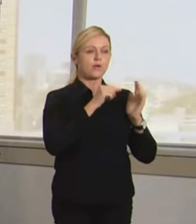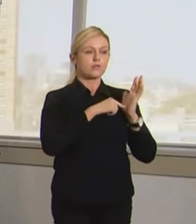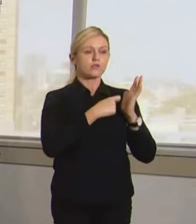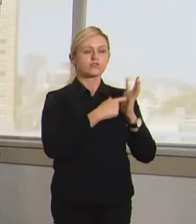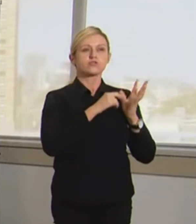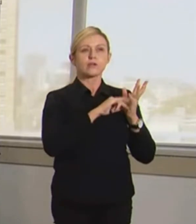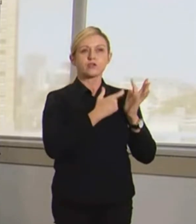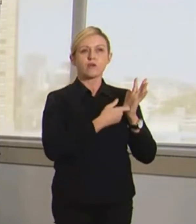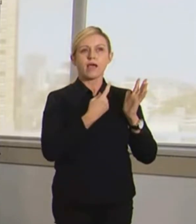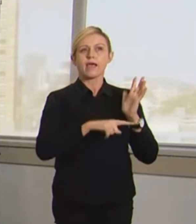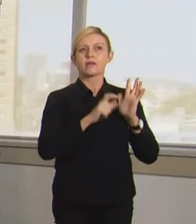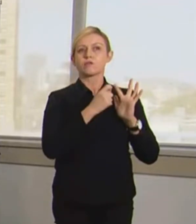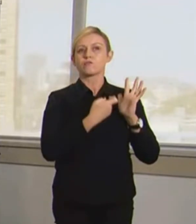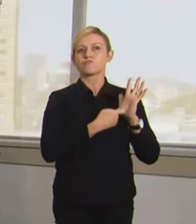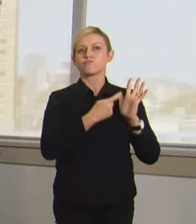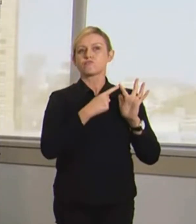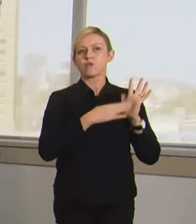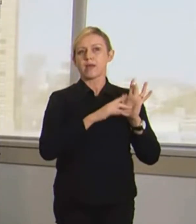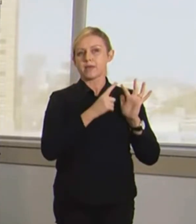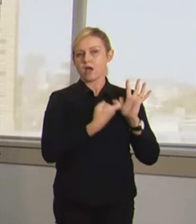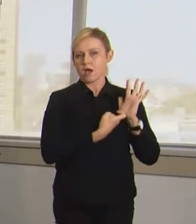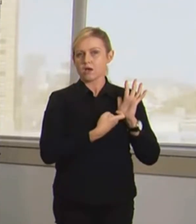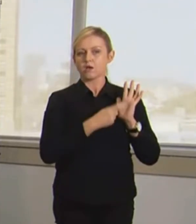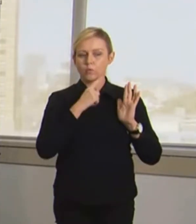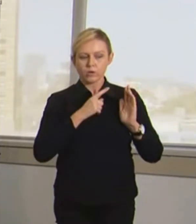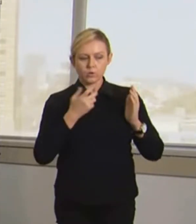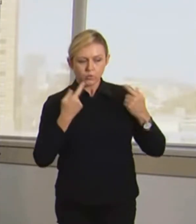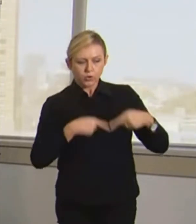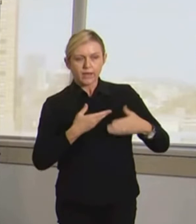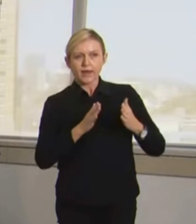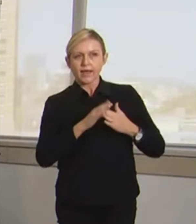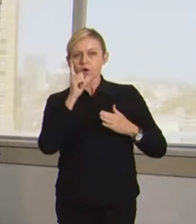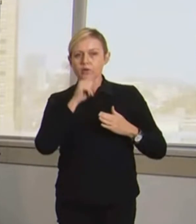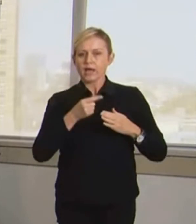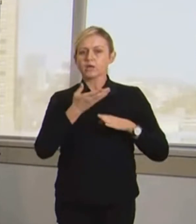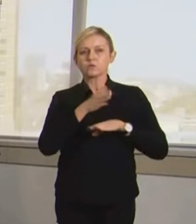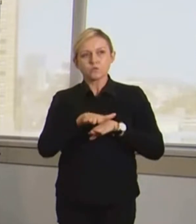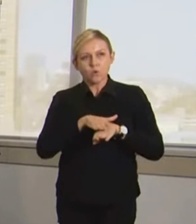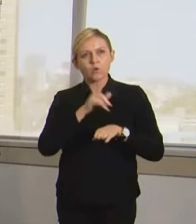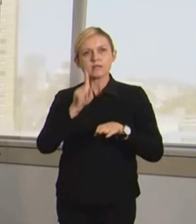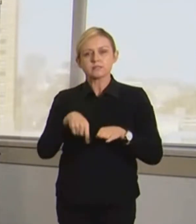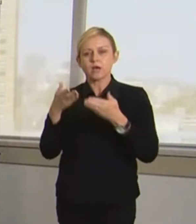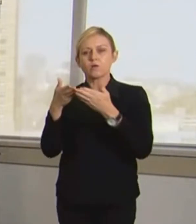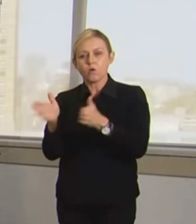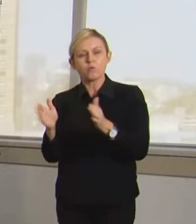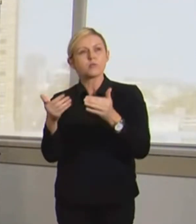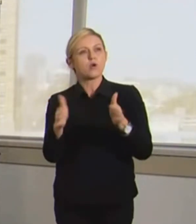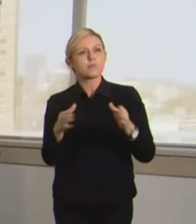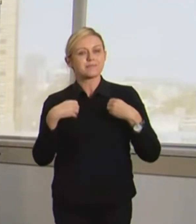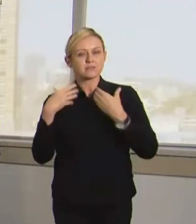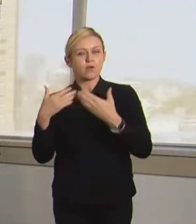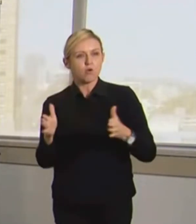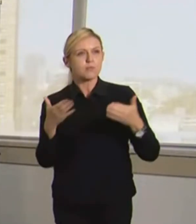Berejiklian to look at that in a staged and careful way. So hopefully by next weekend we'll have some